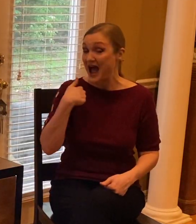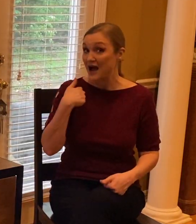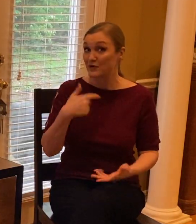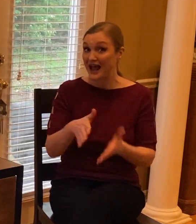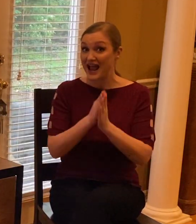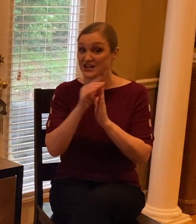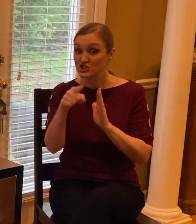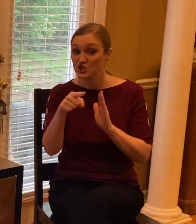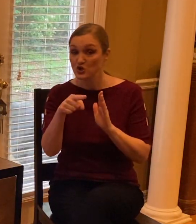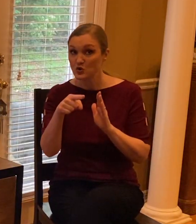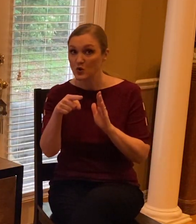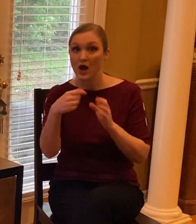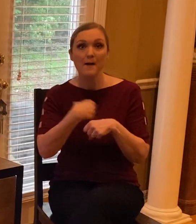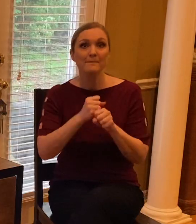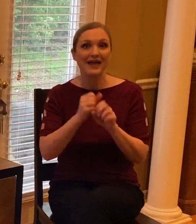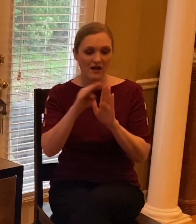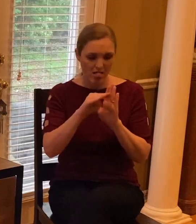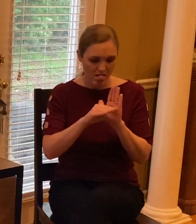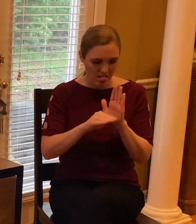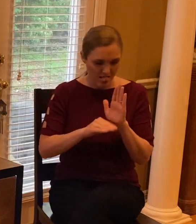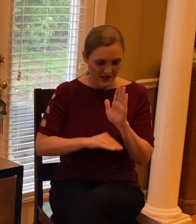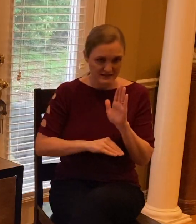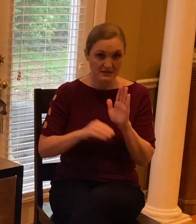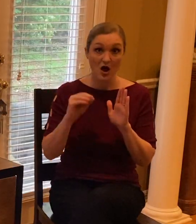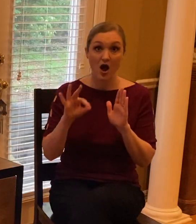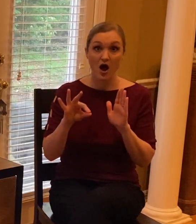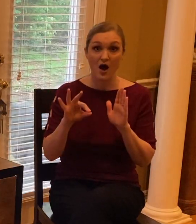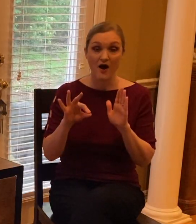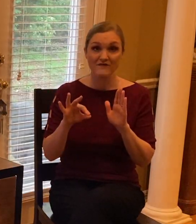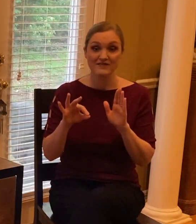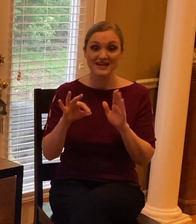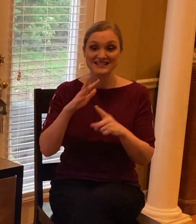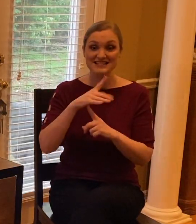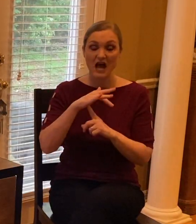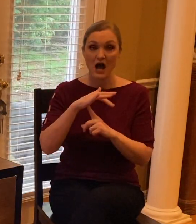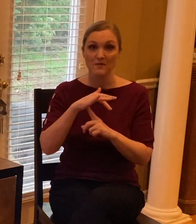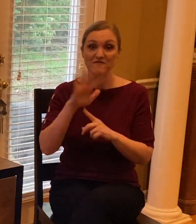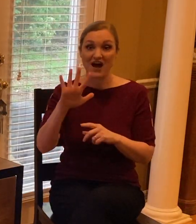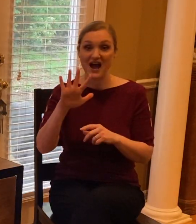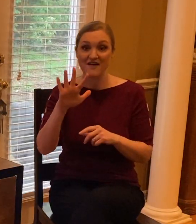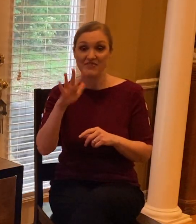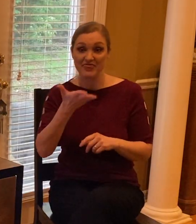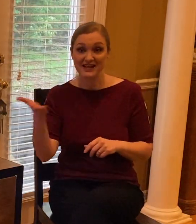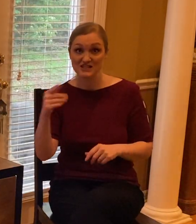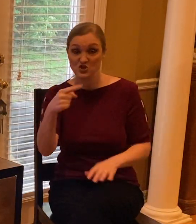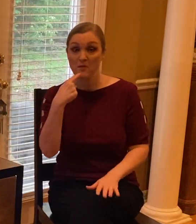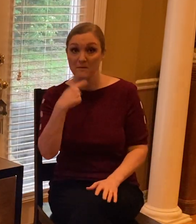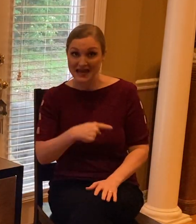question of, well, make a list of the top five things that you miss